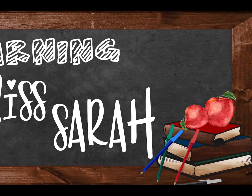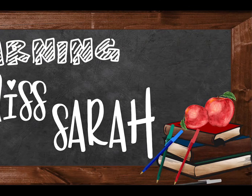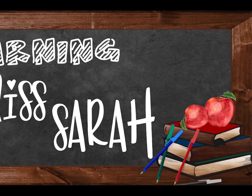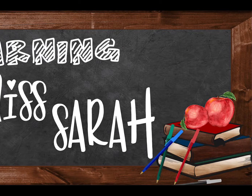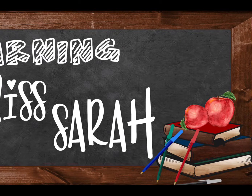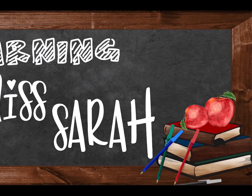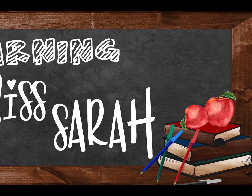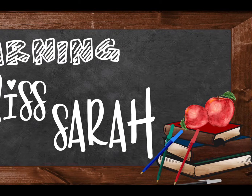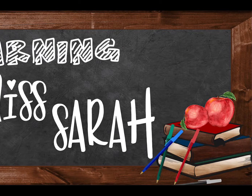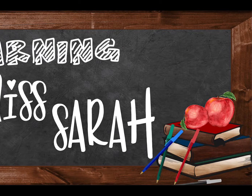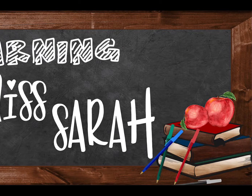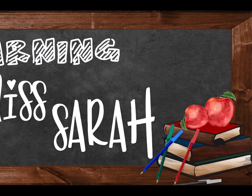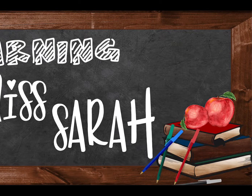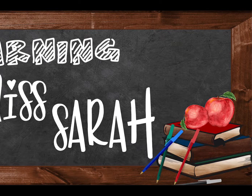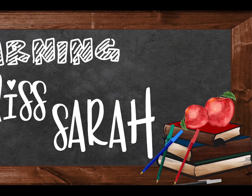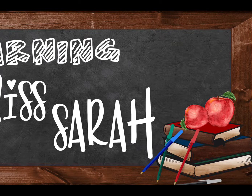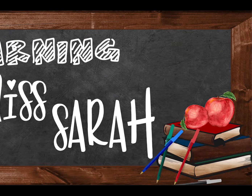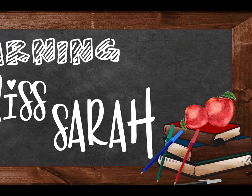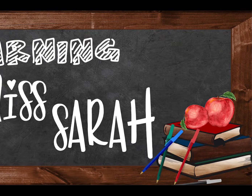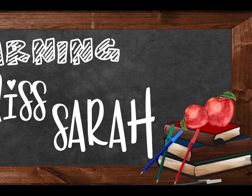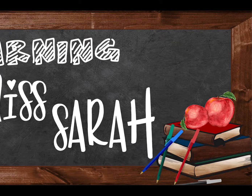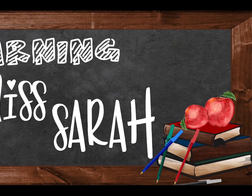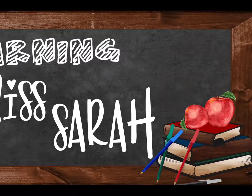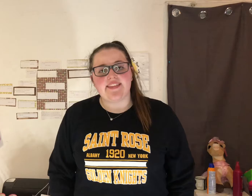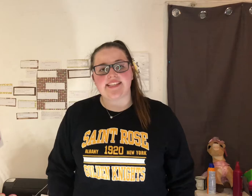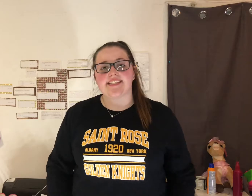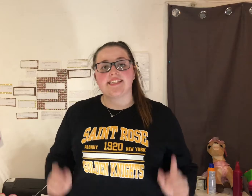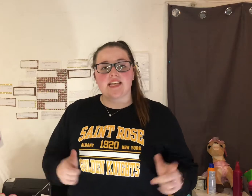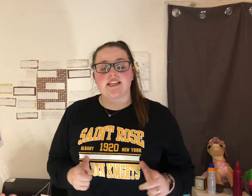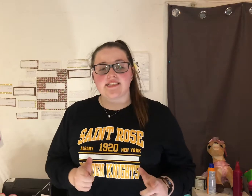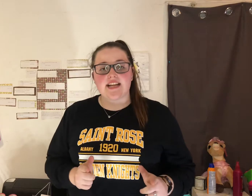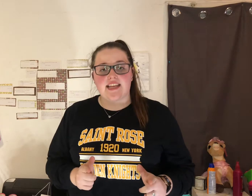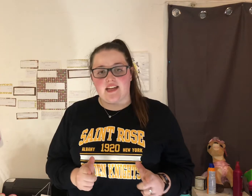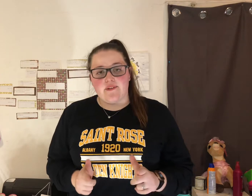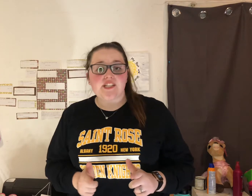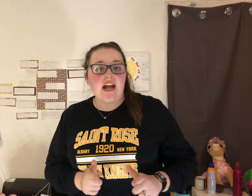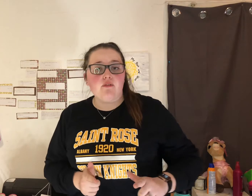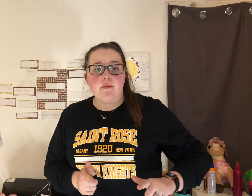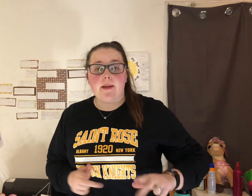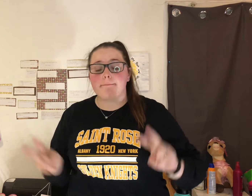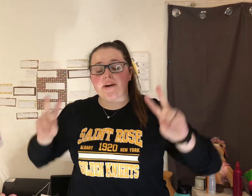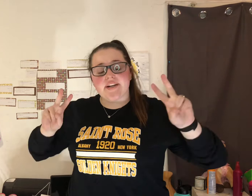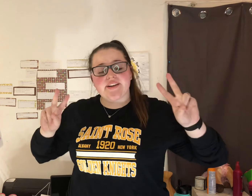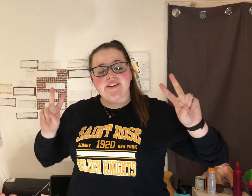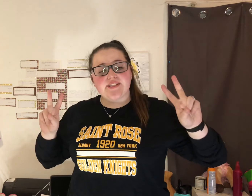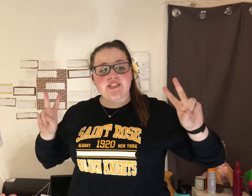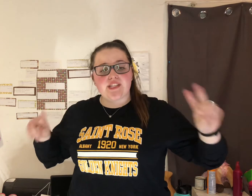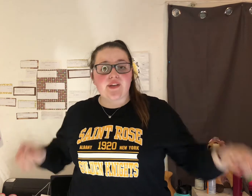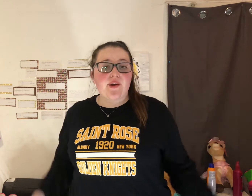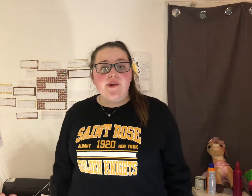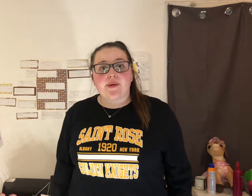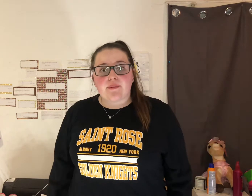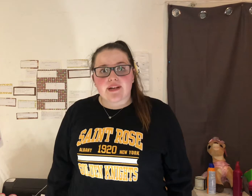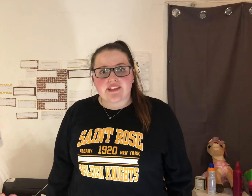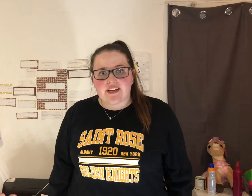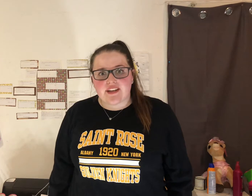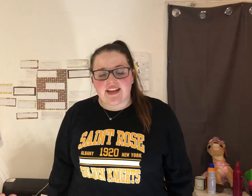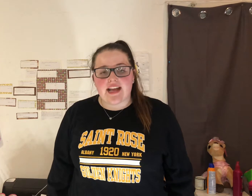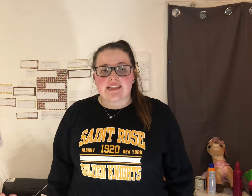Hey guys, welcome back to Learning with Miss Sarah, and this is Sign Language Alphabet Part 2, where we're learning